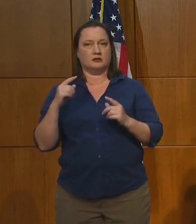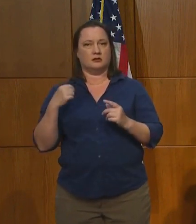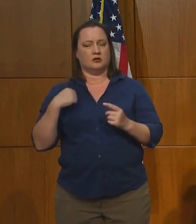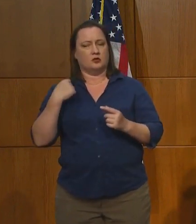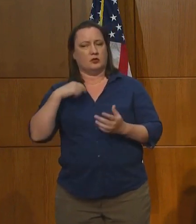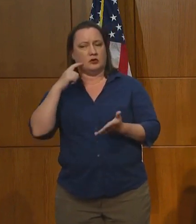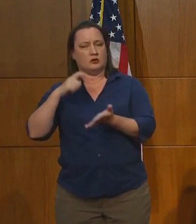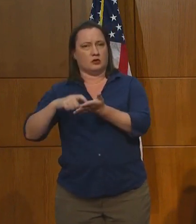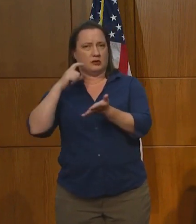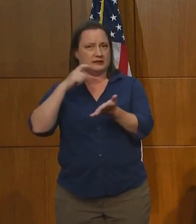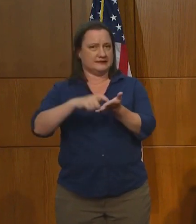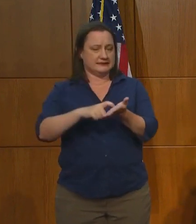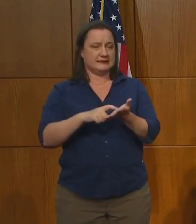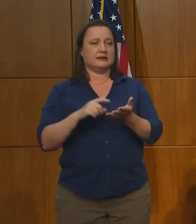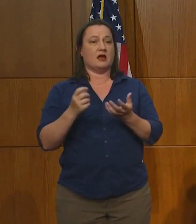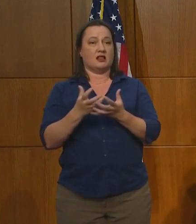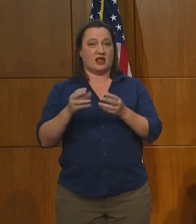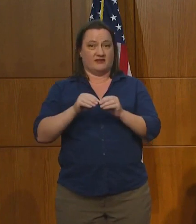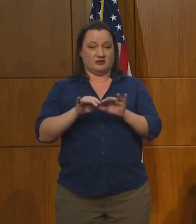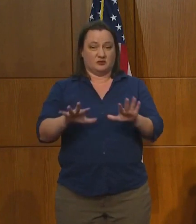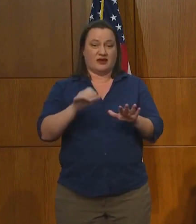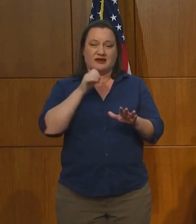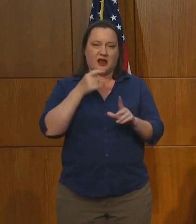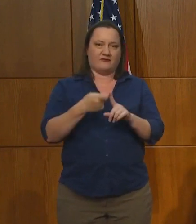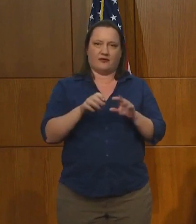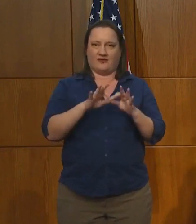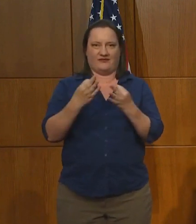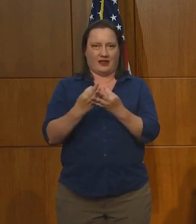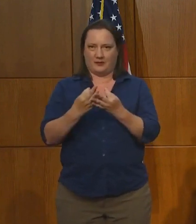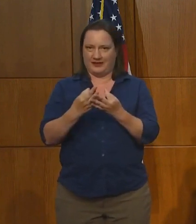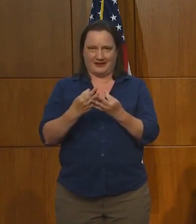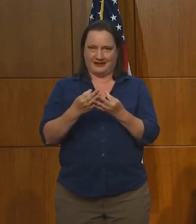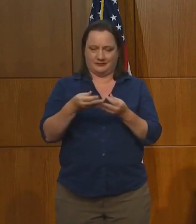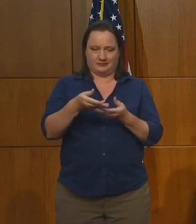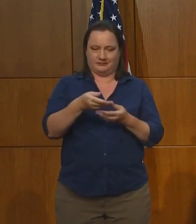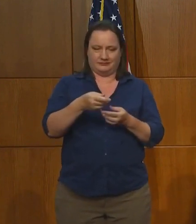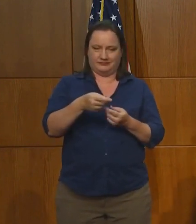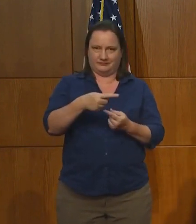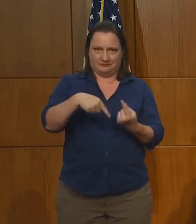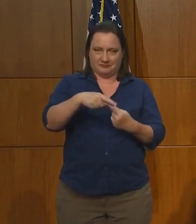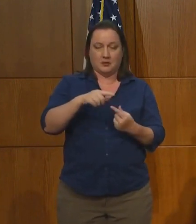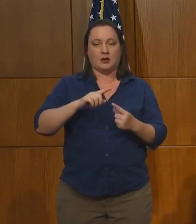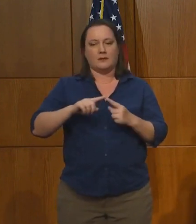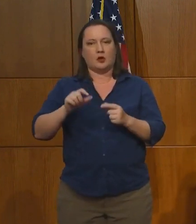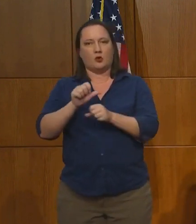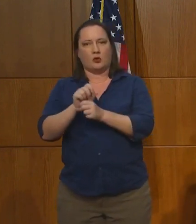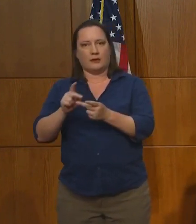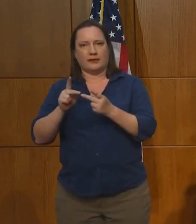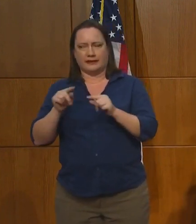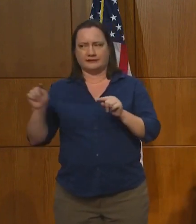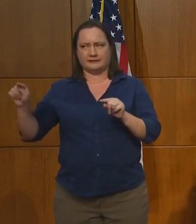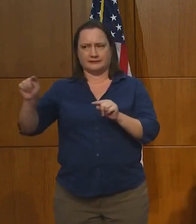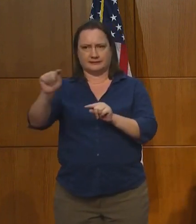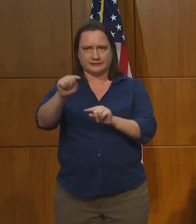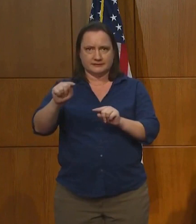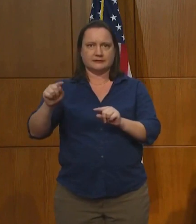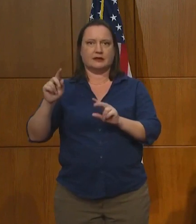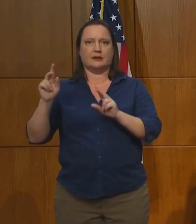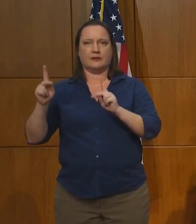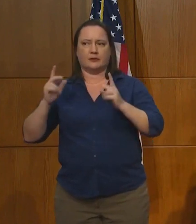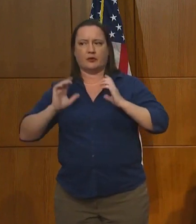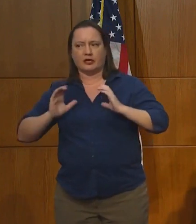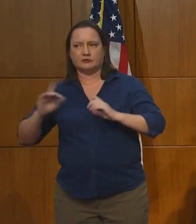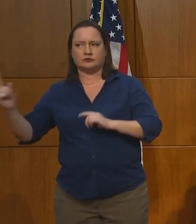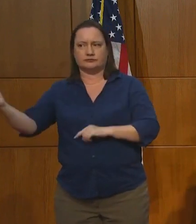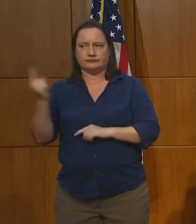but also people who are coming into that workplace for one reason or another. So along with encouraging teleworking, do you have any other recommendations you're